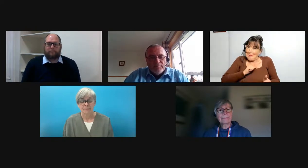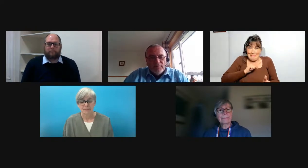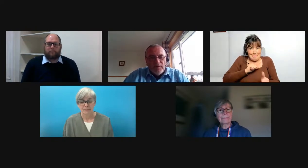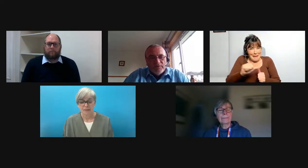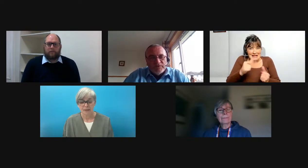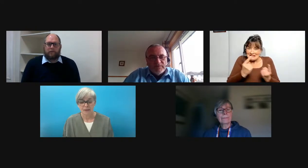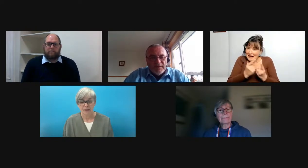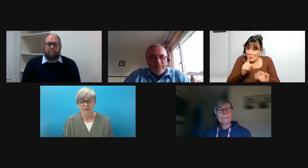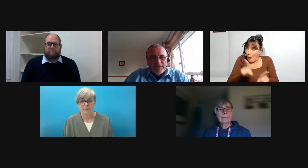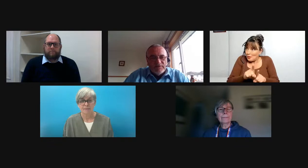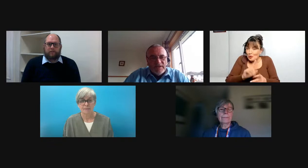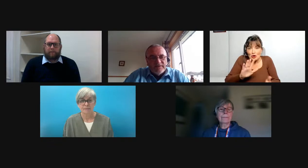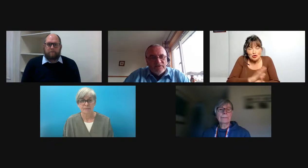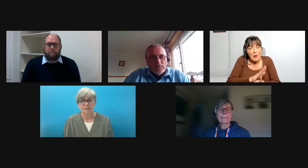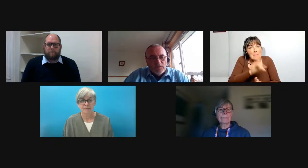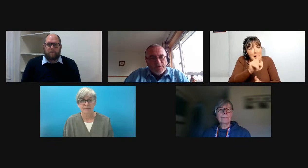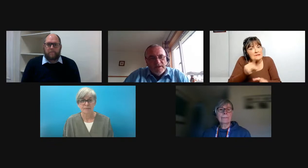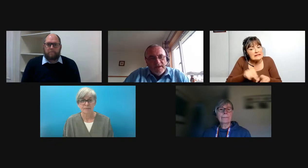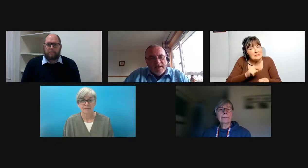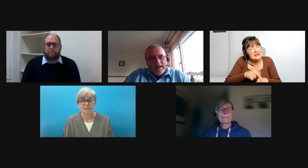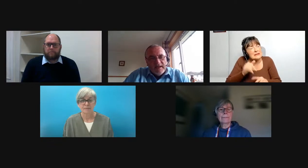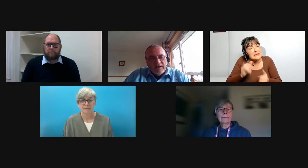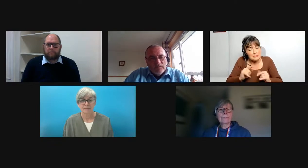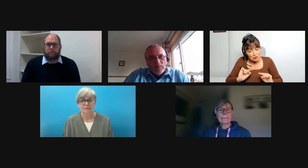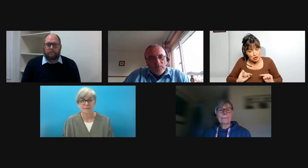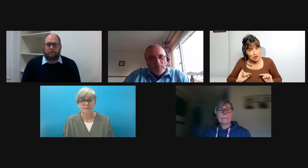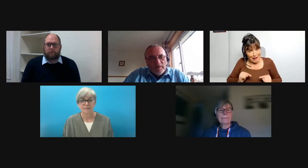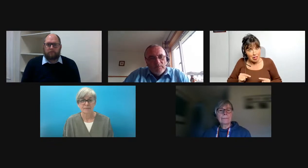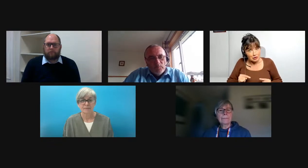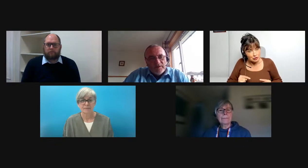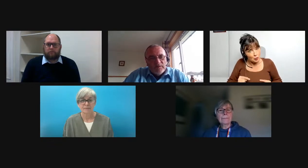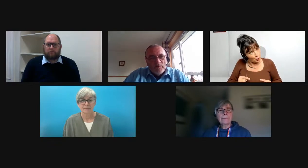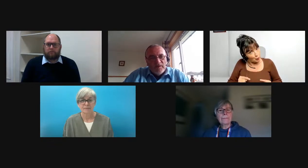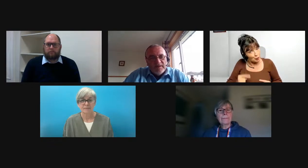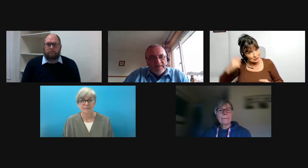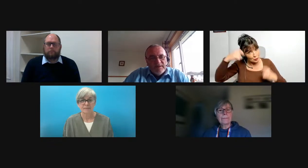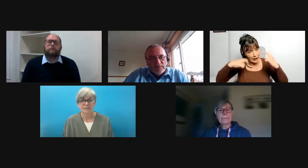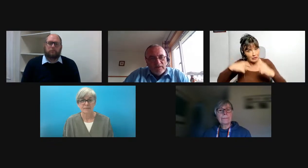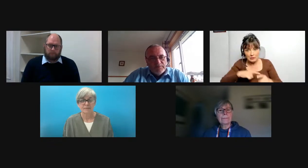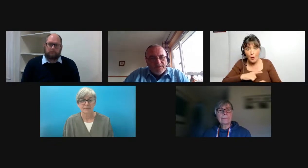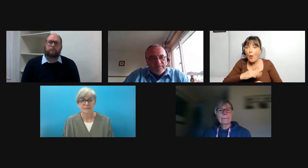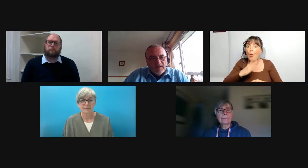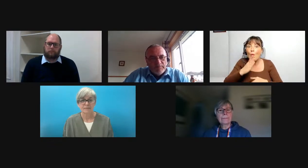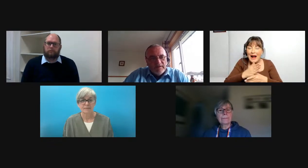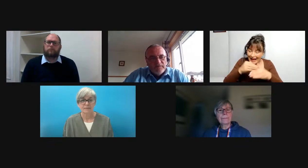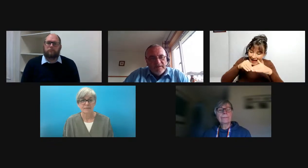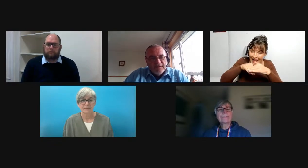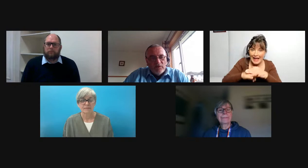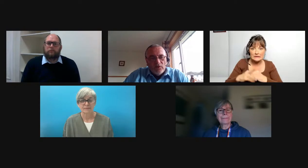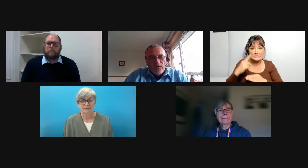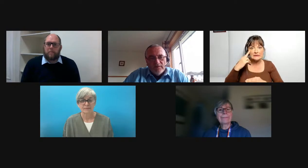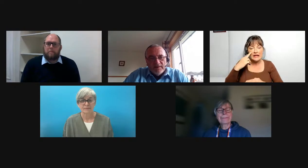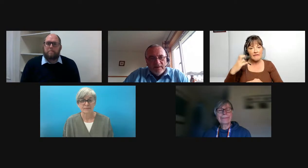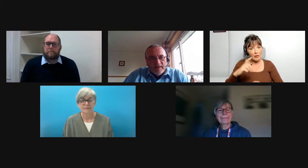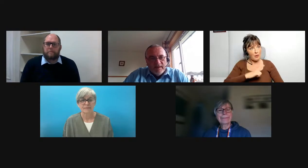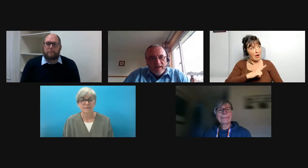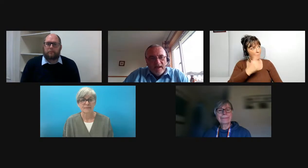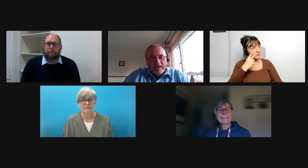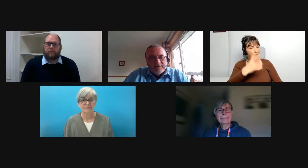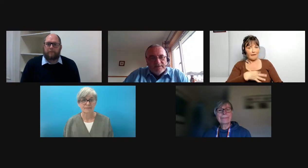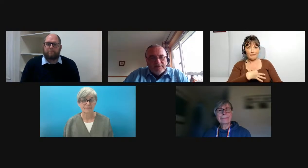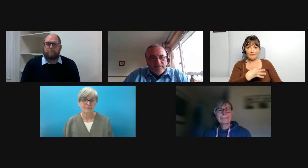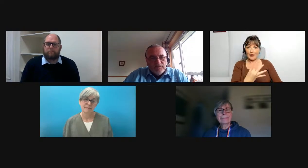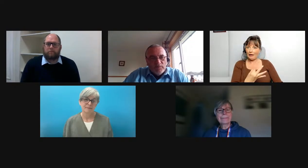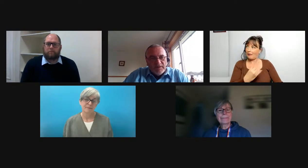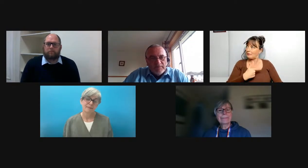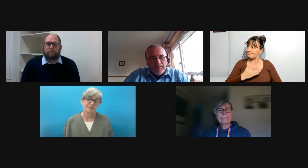also found sometimes to be challenging, was working within the deaf clubs, being invited along,